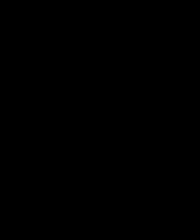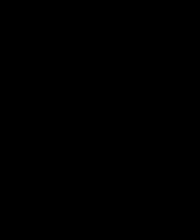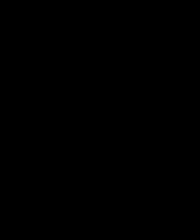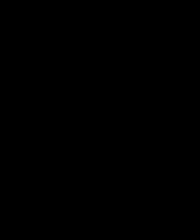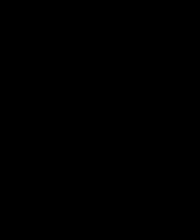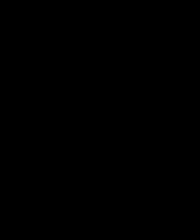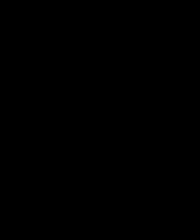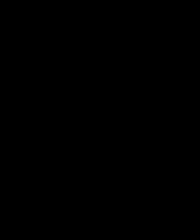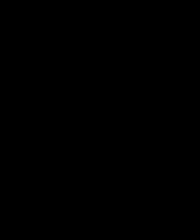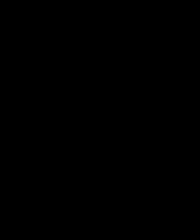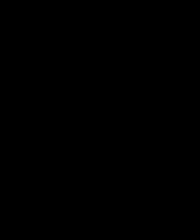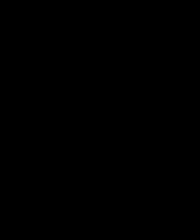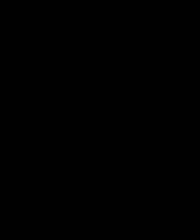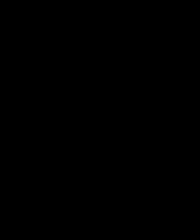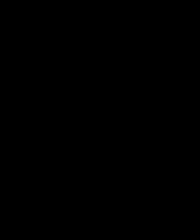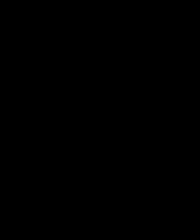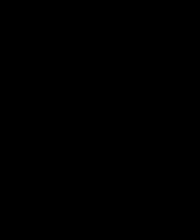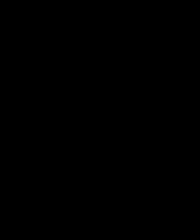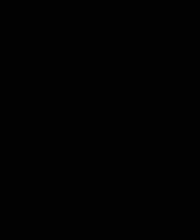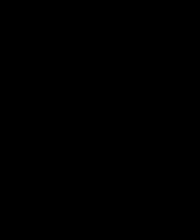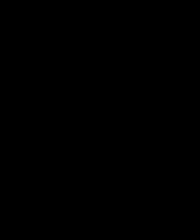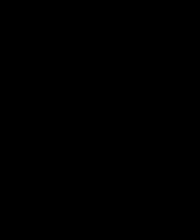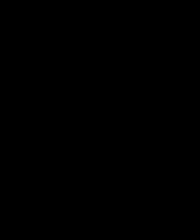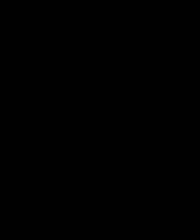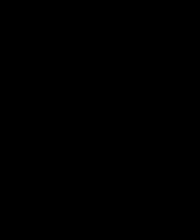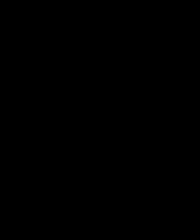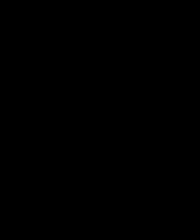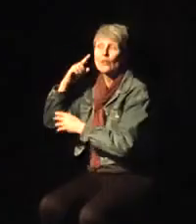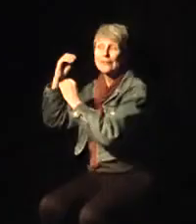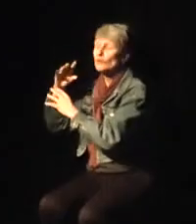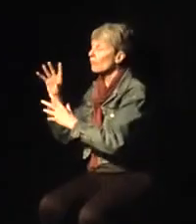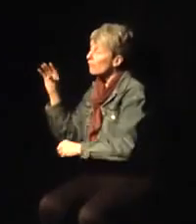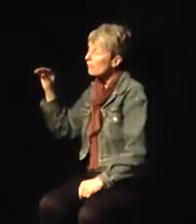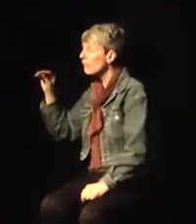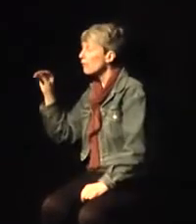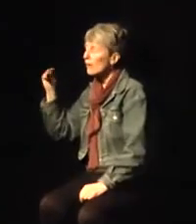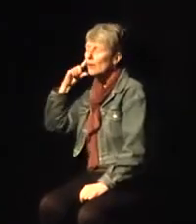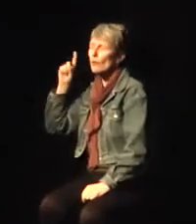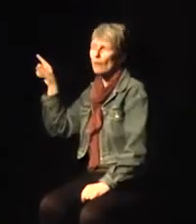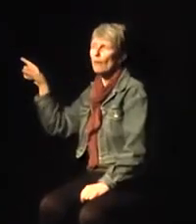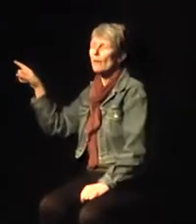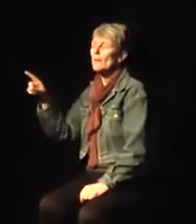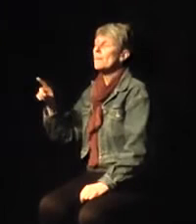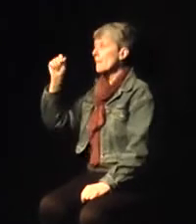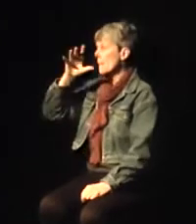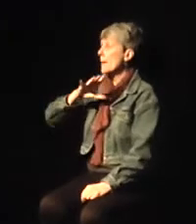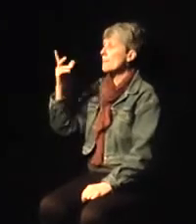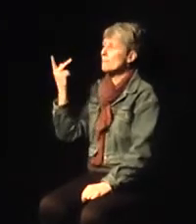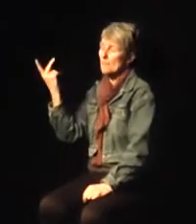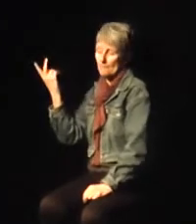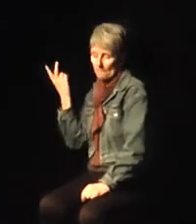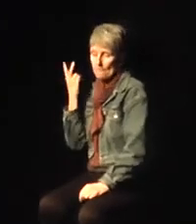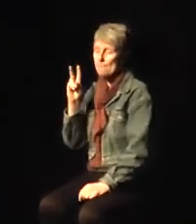cane. The window is open, and I can hear them, and I can hear the teacher speaking to them. This guy and I would go back to the beginning of